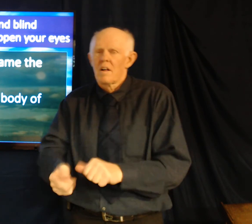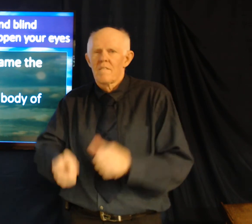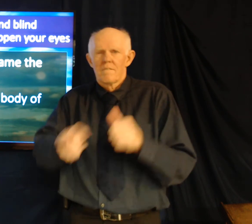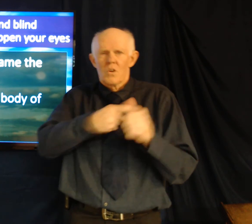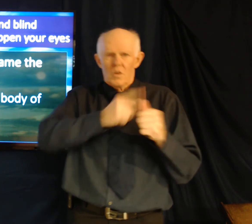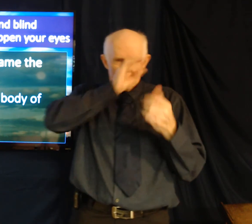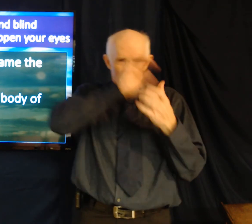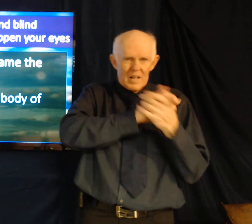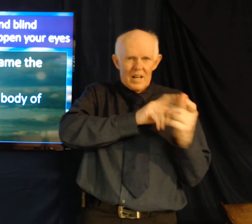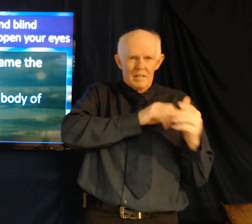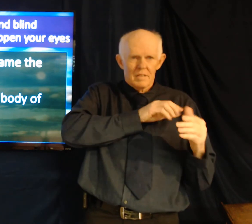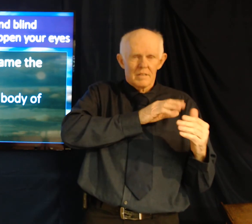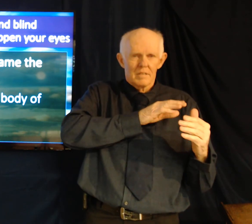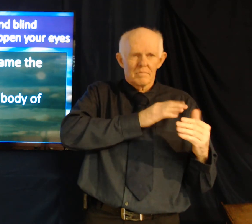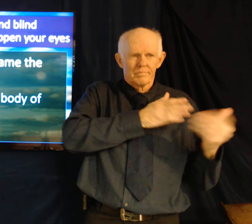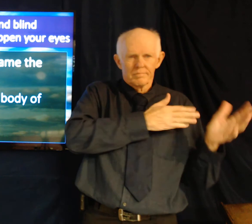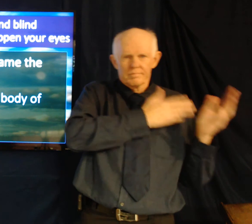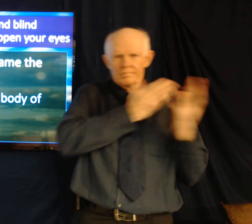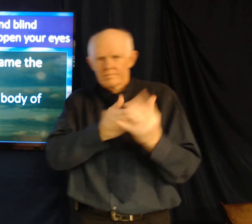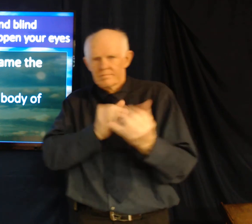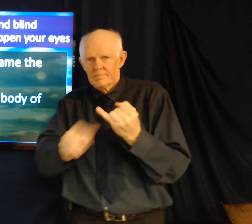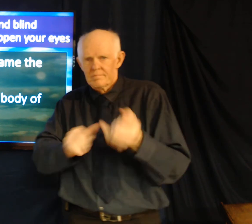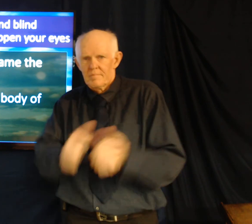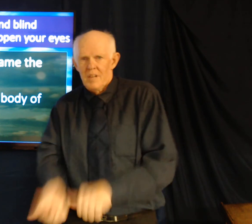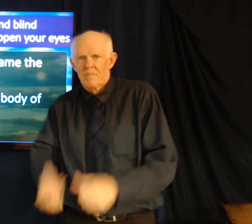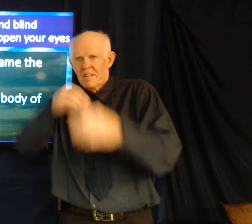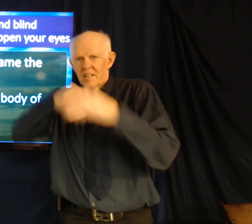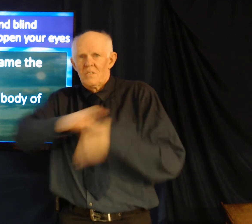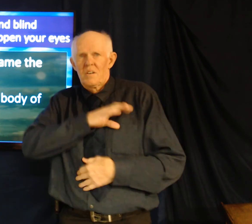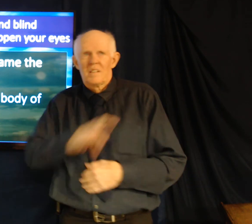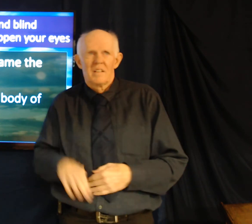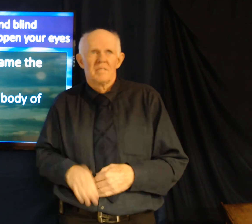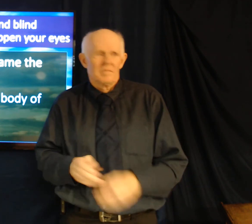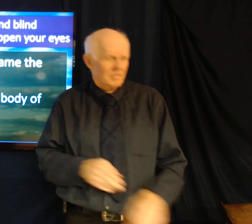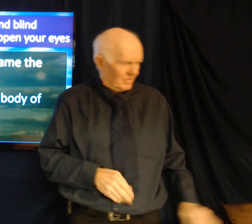first we believe and then last we are baptized